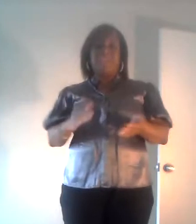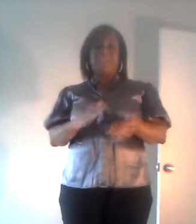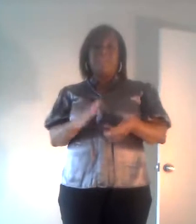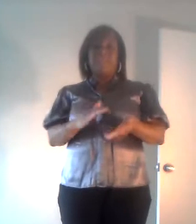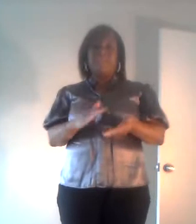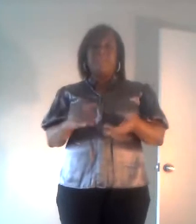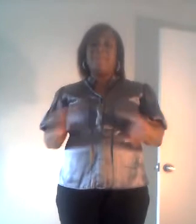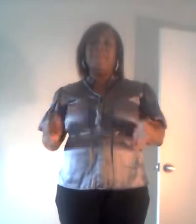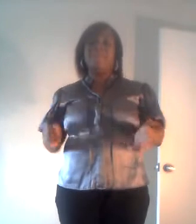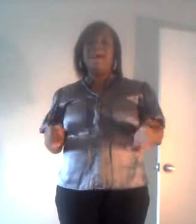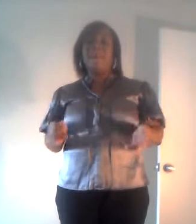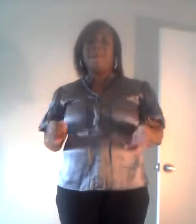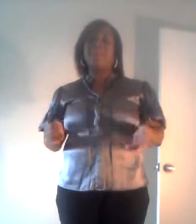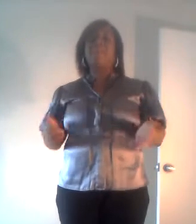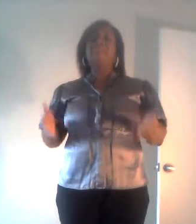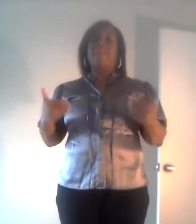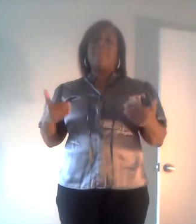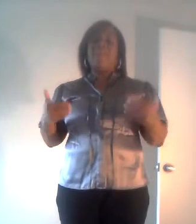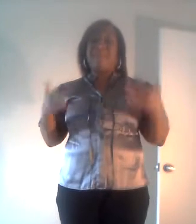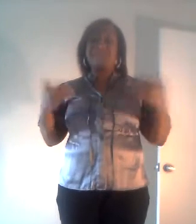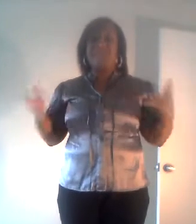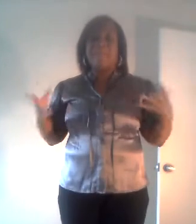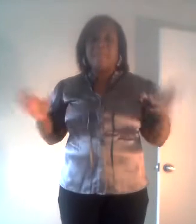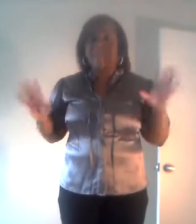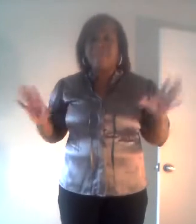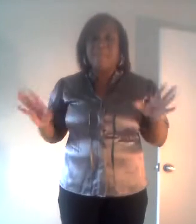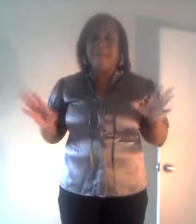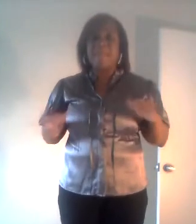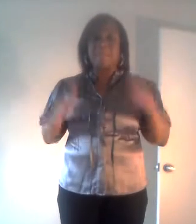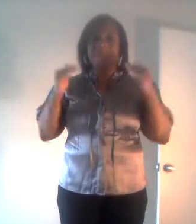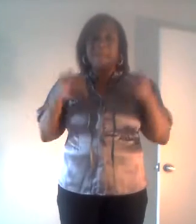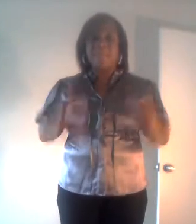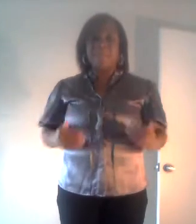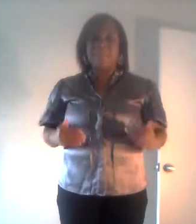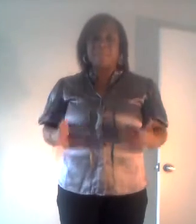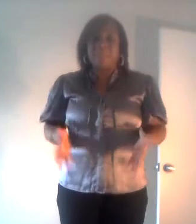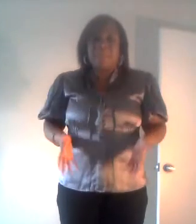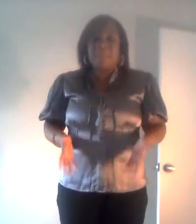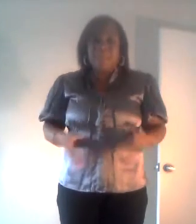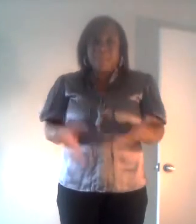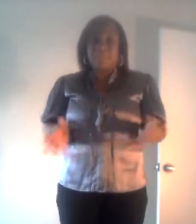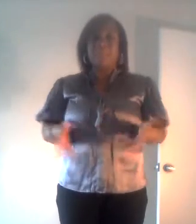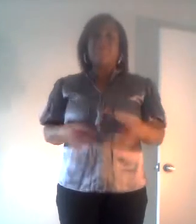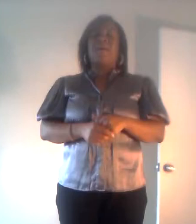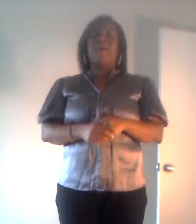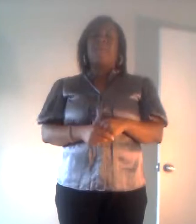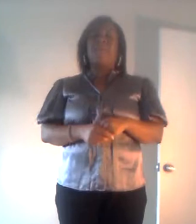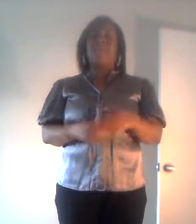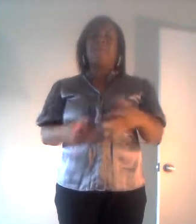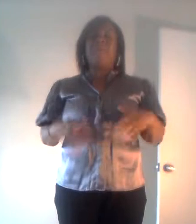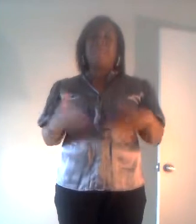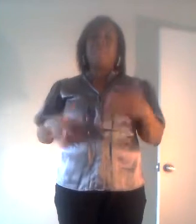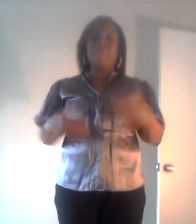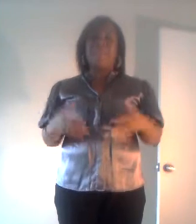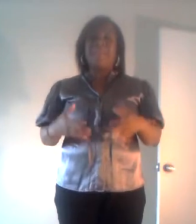and betterment in my diet, and not diet like a diet, but diet in terms of what I'm eating, any change in what I'm